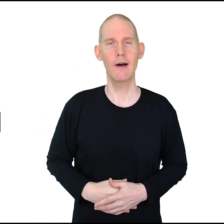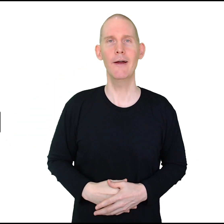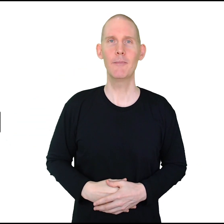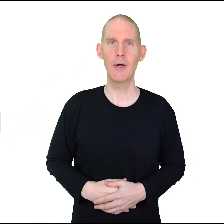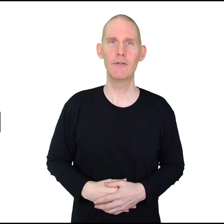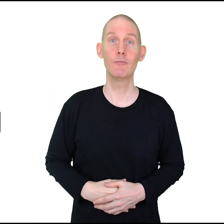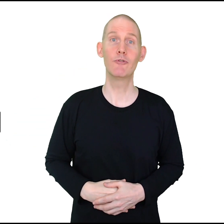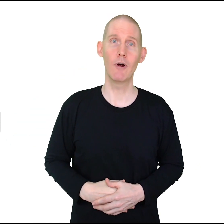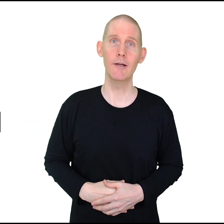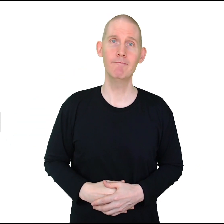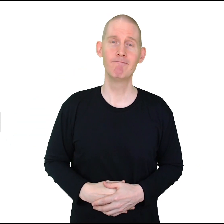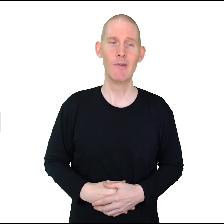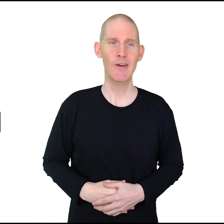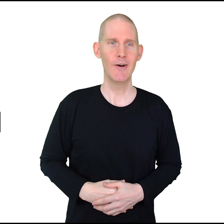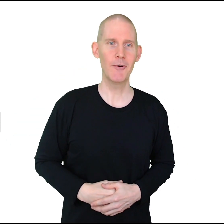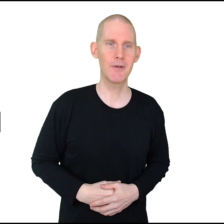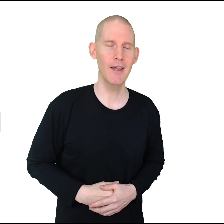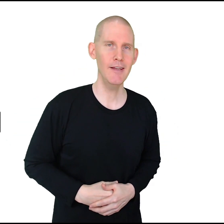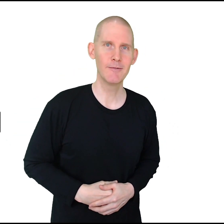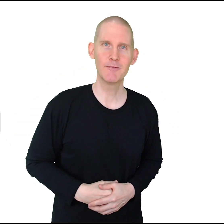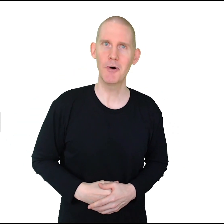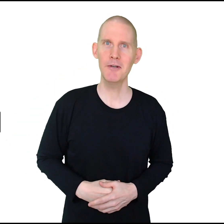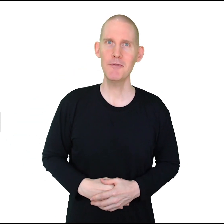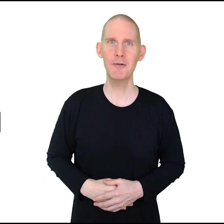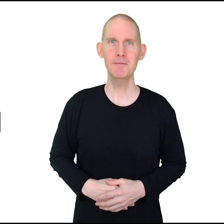Kyle, bedroom, dry. Okay, wonderful.